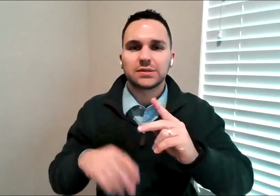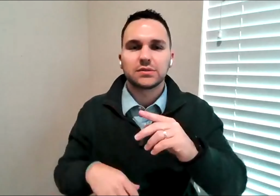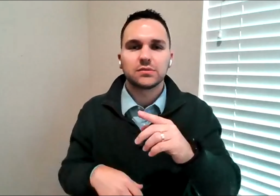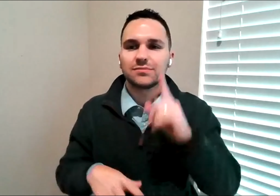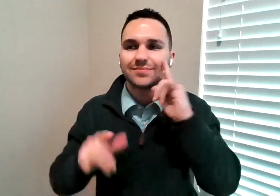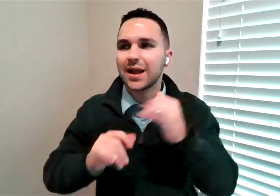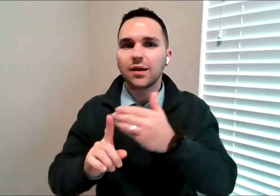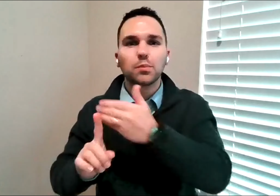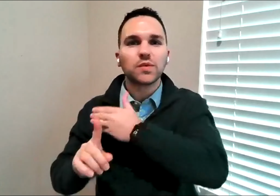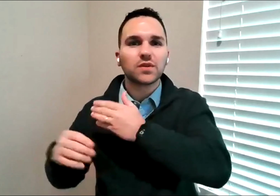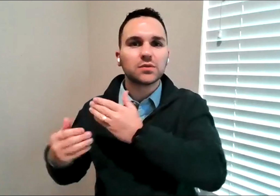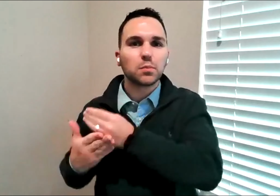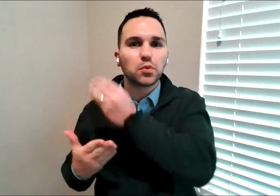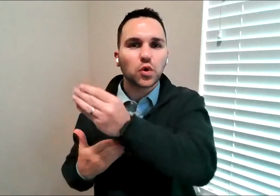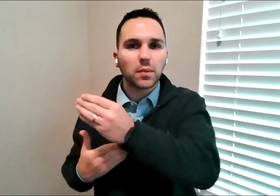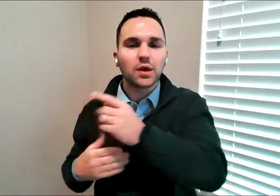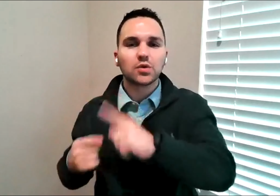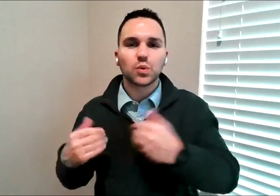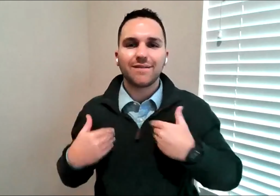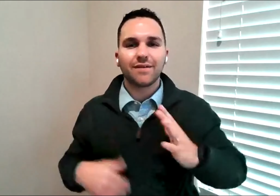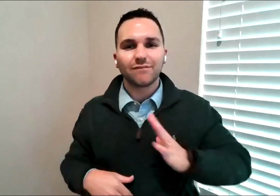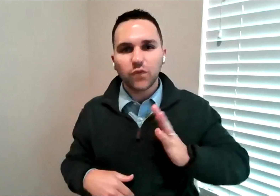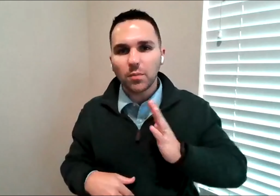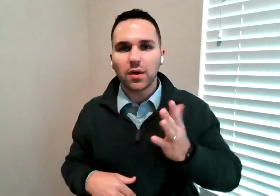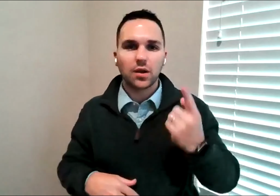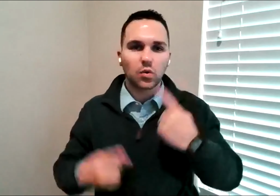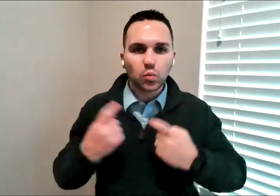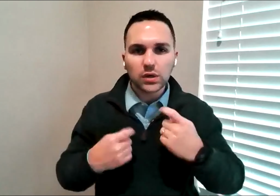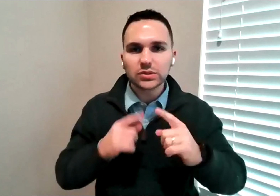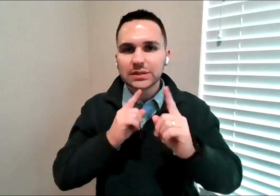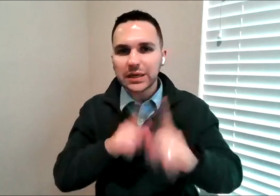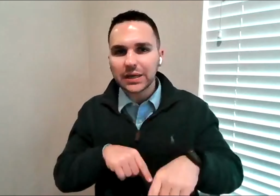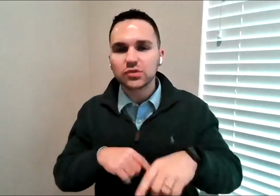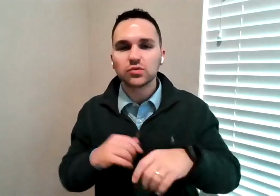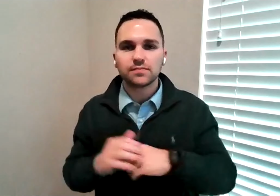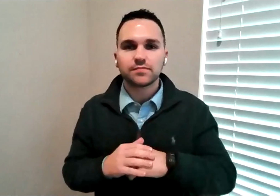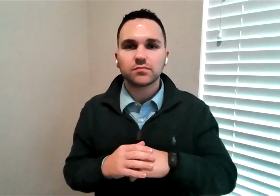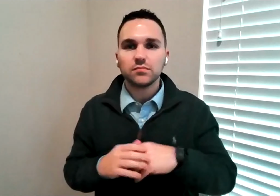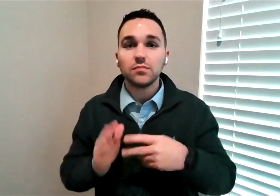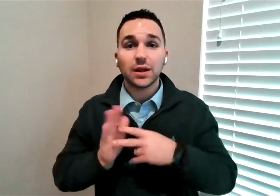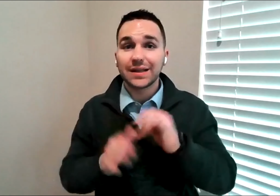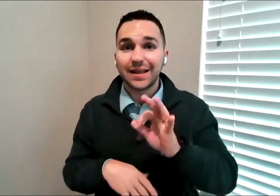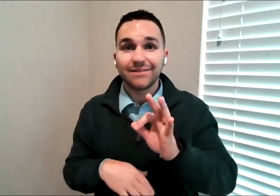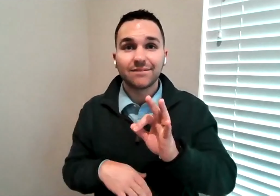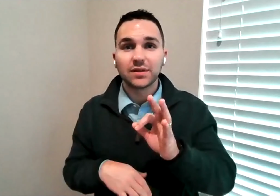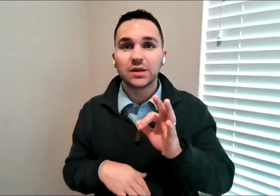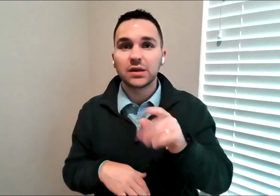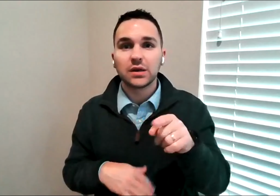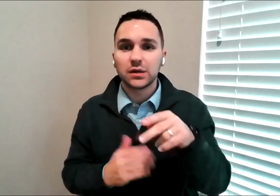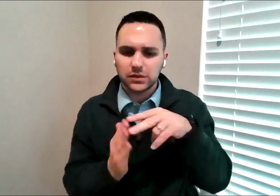procurements, to a formal question and answer piece as well. So if there are things that are unclear